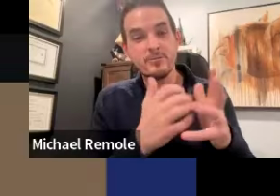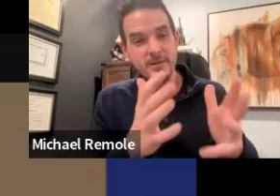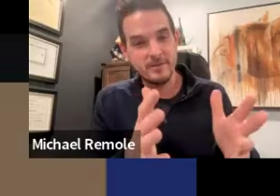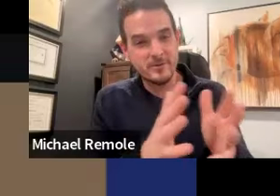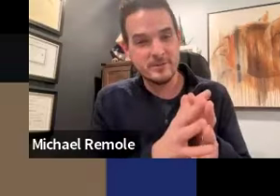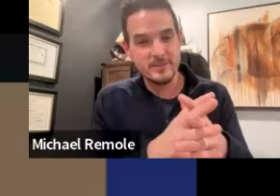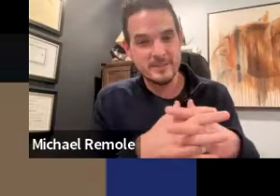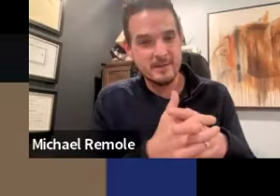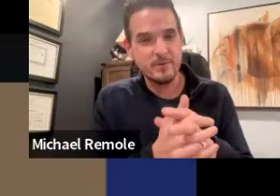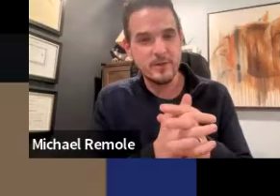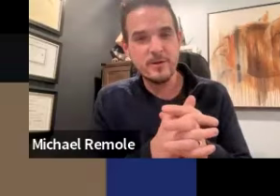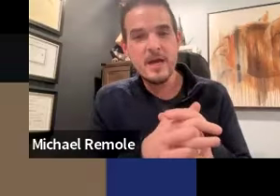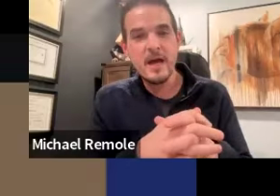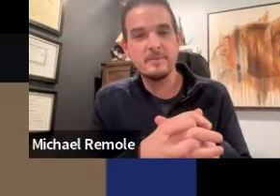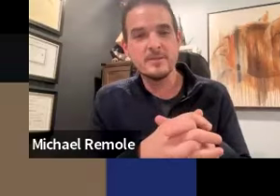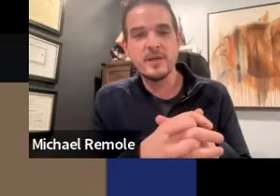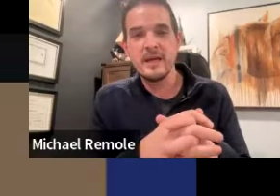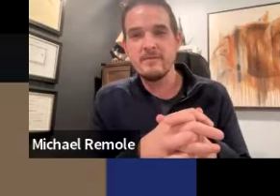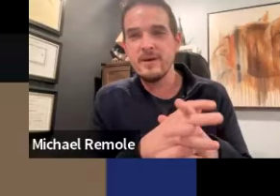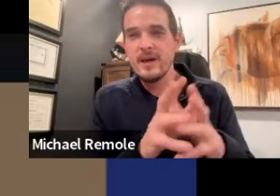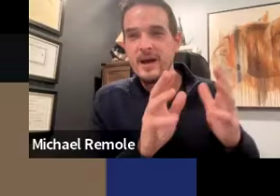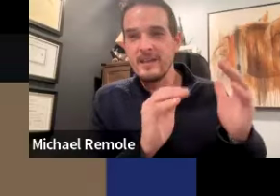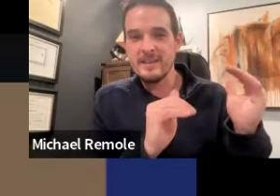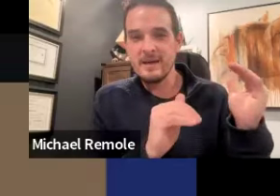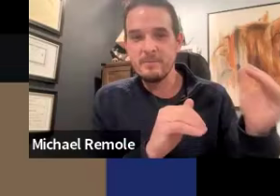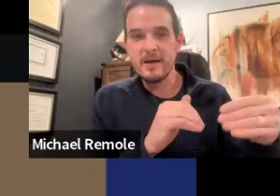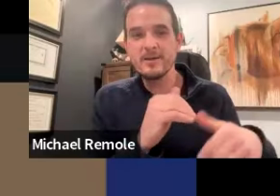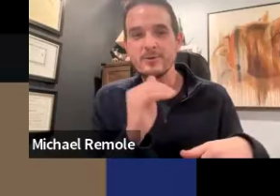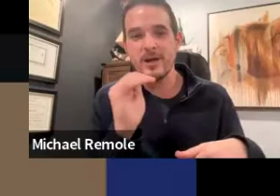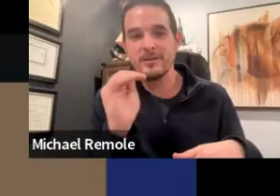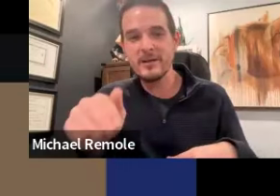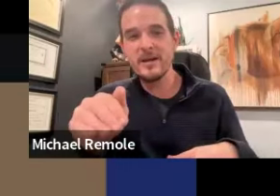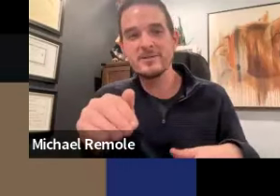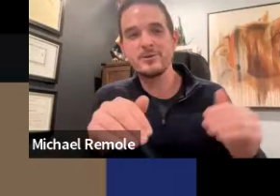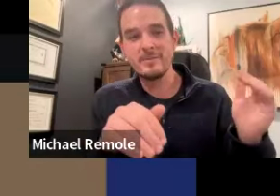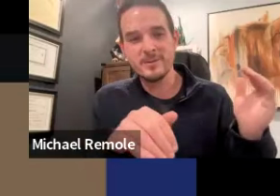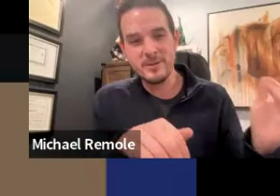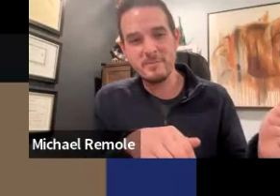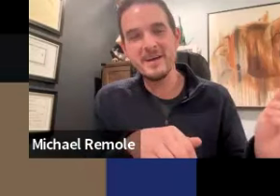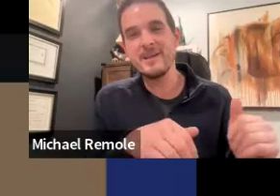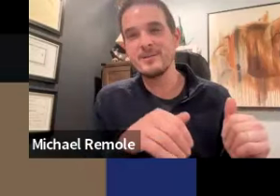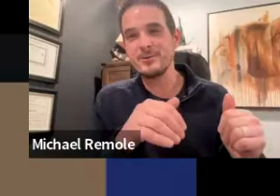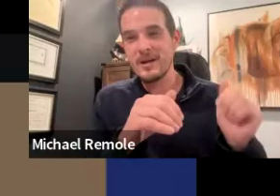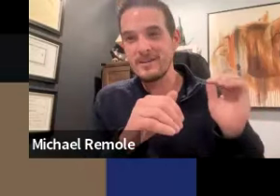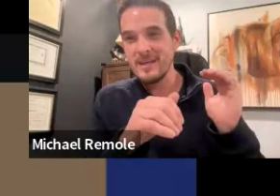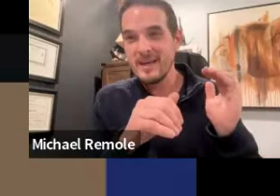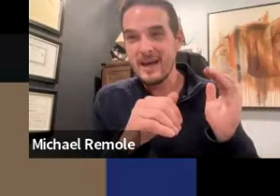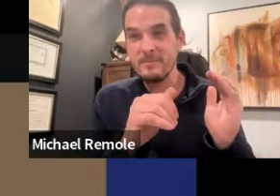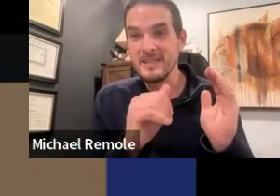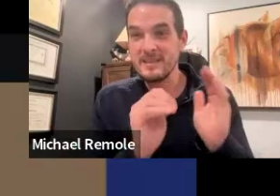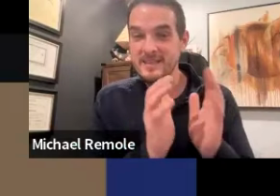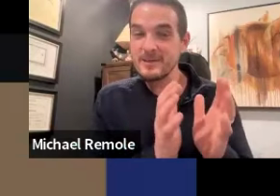sorry, 3 other children. This is a typo there. So they have a biological child, an international adoptant, a biological